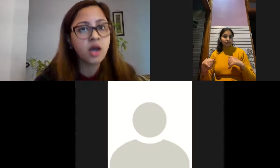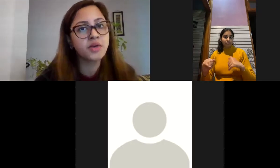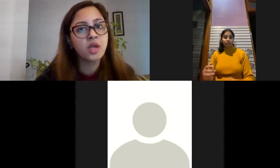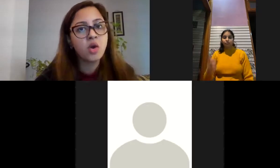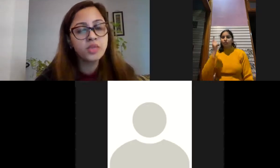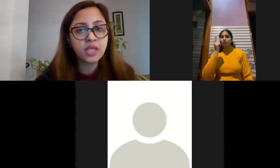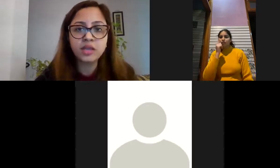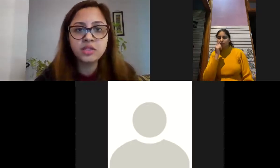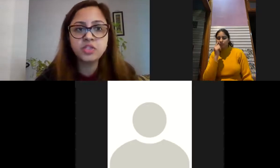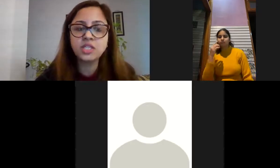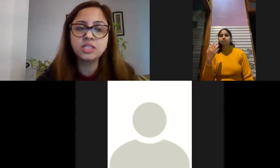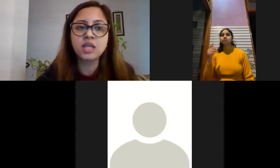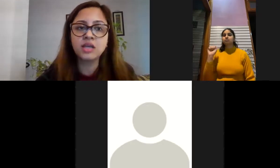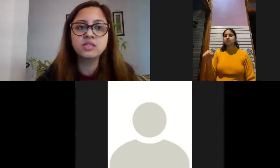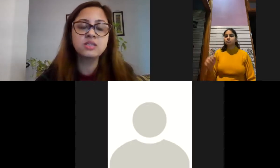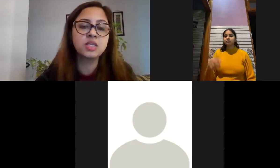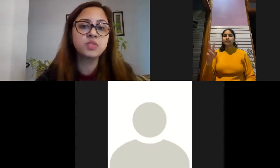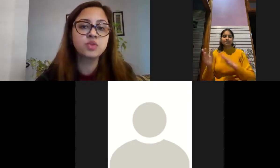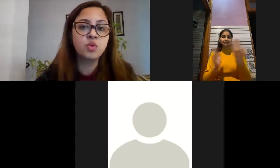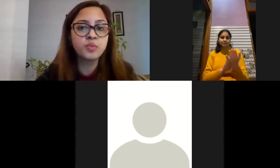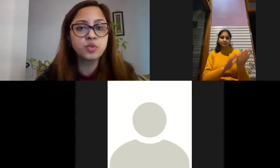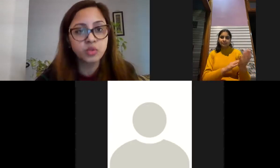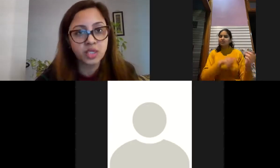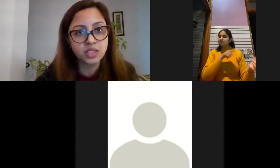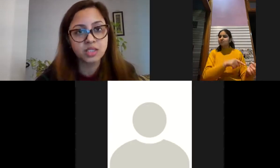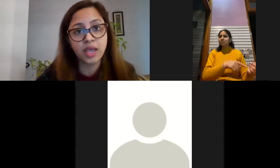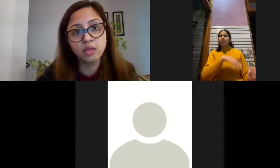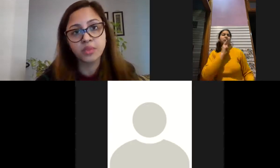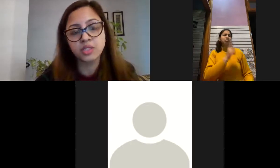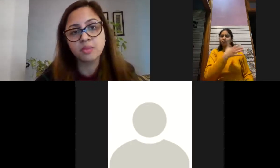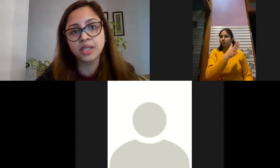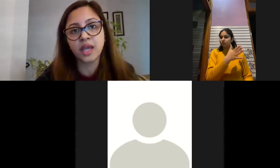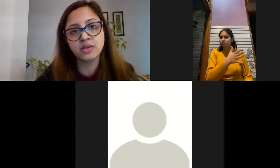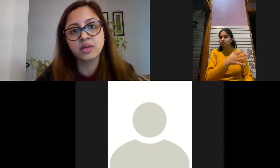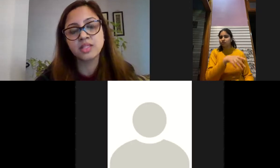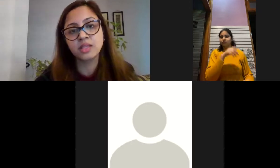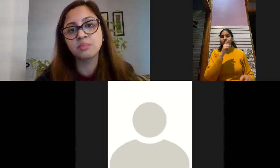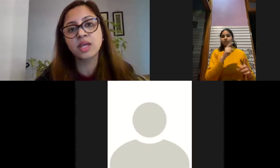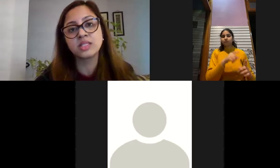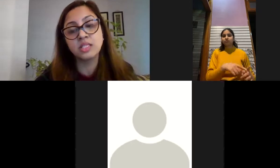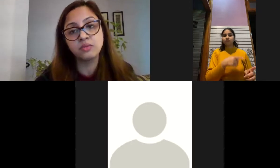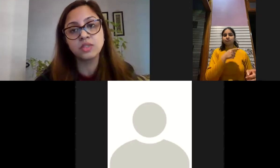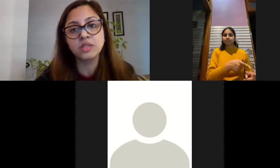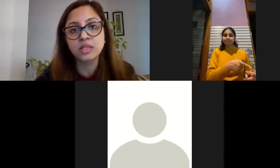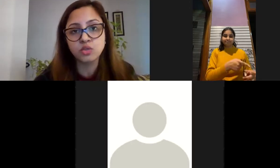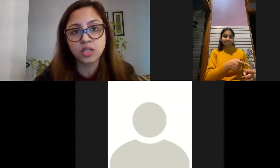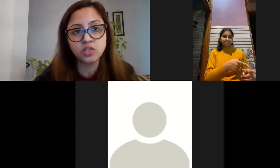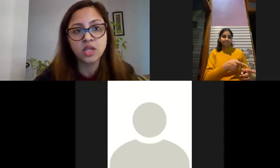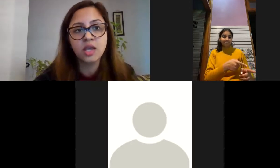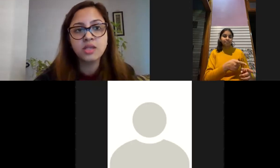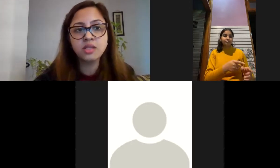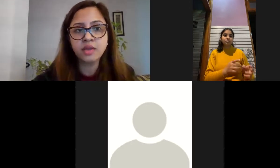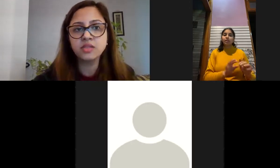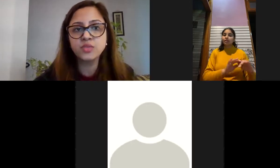women are. On the other, she denies the same scope to Grace and Bertha by categorizing them as deviant and